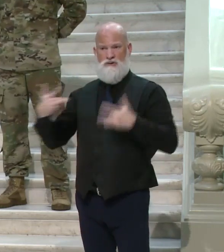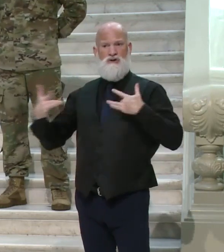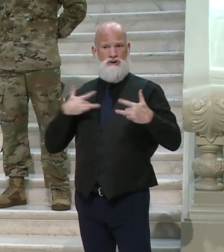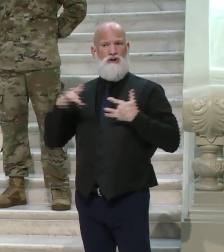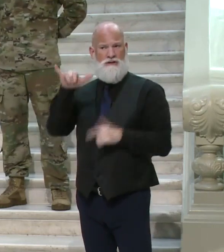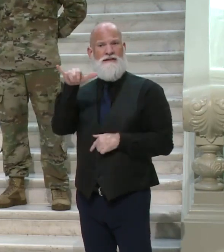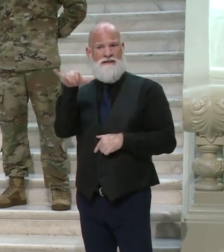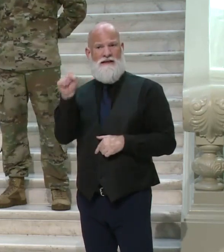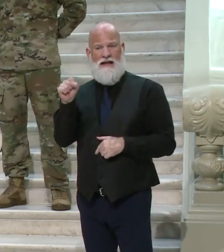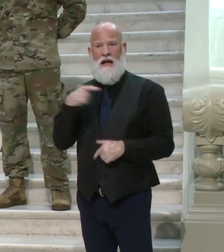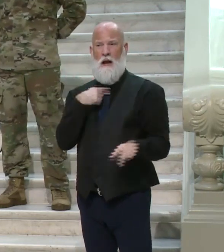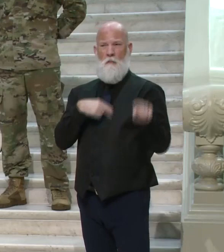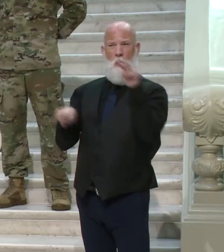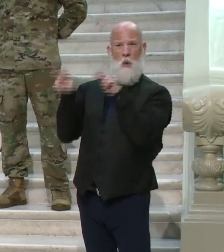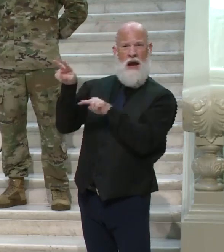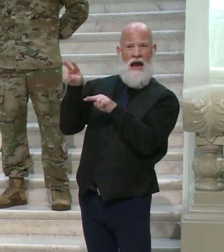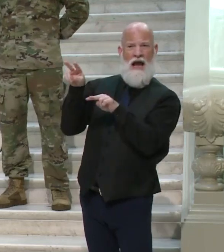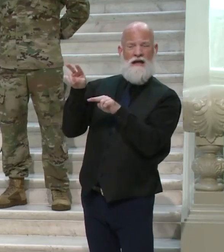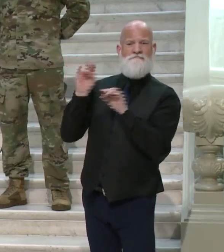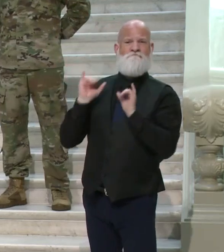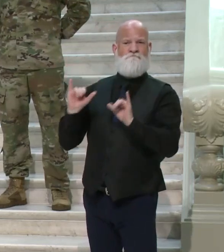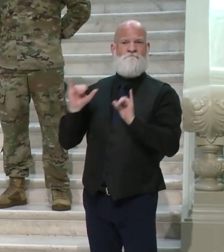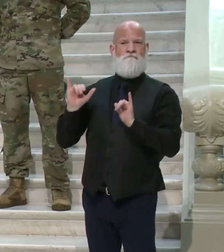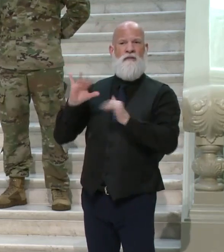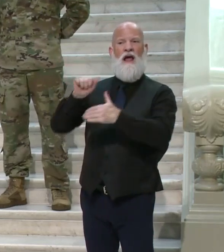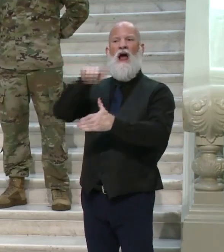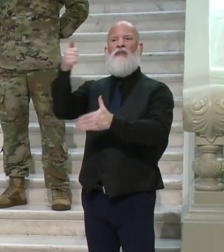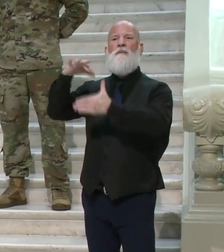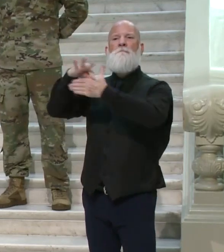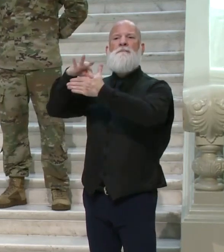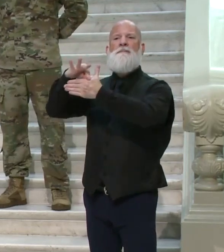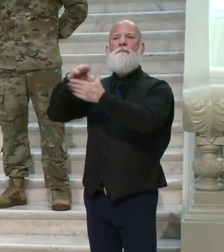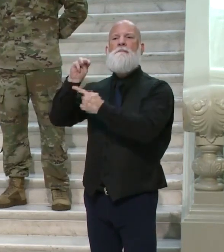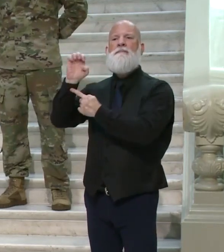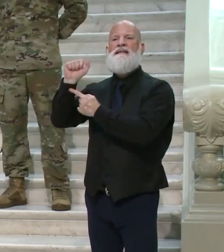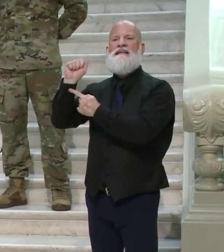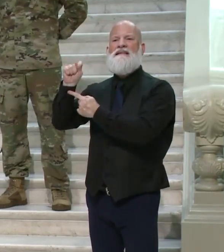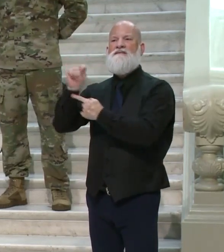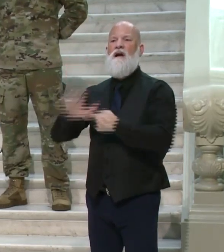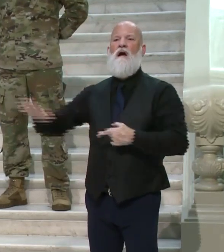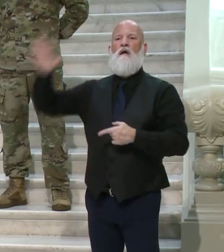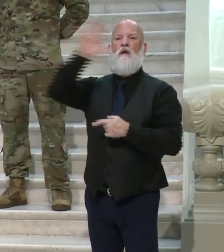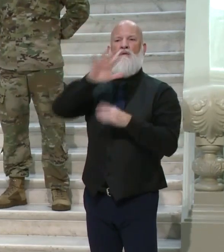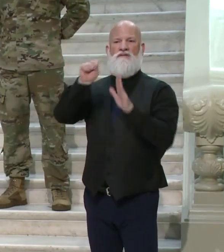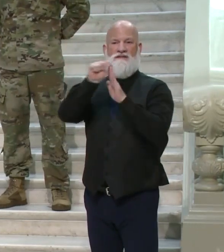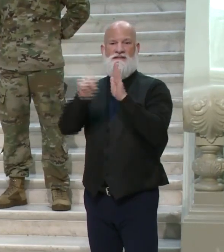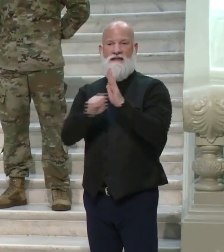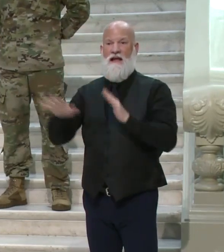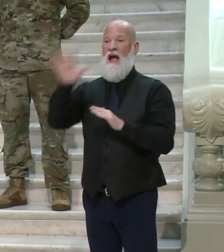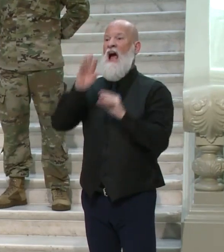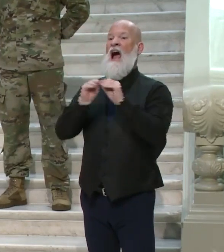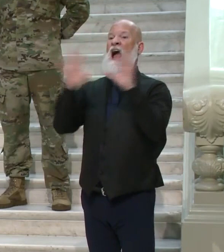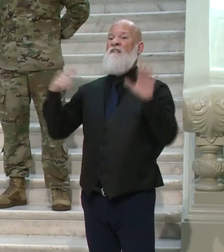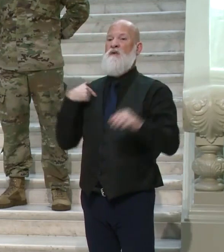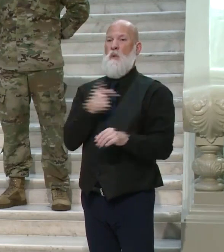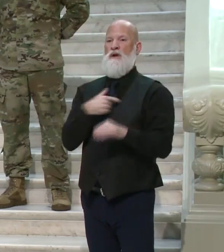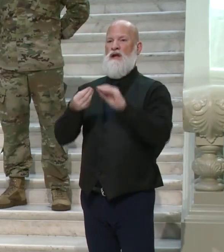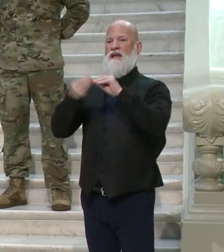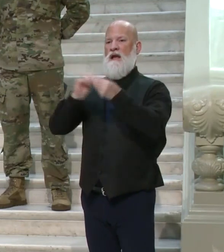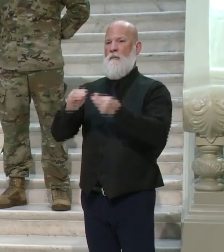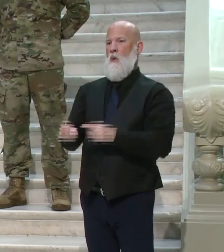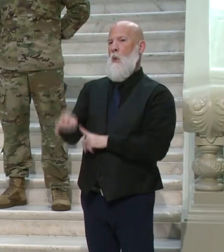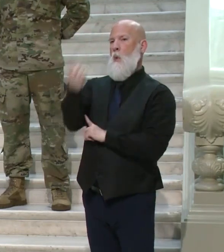know, other meat packing plants and other businesses across the state. We obviously, being the #1 poultry producer in the